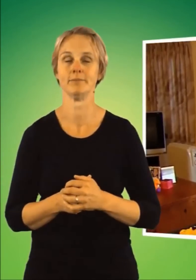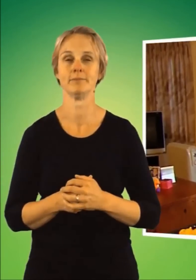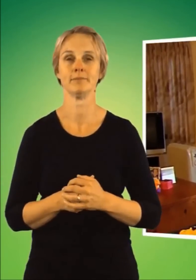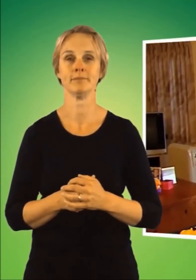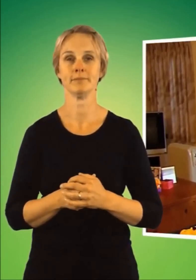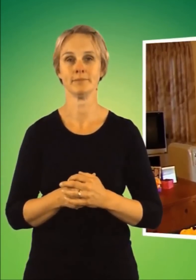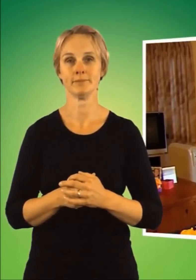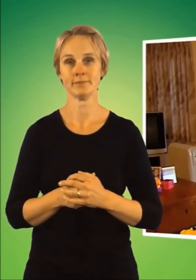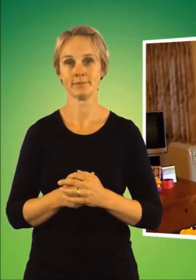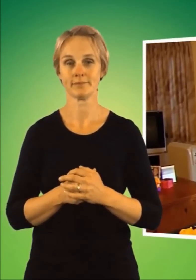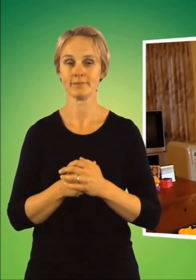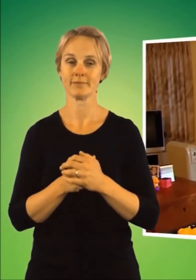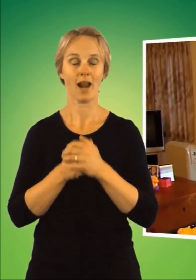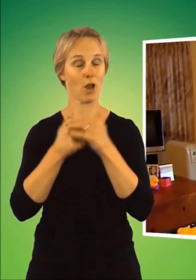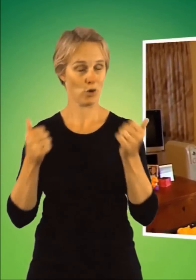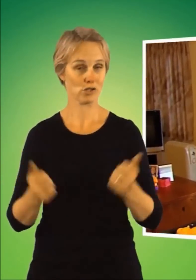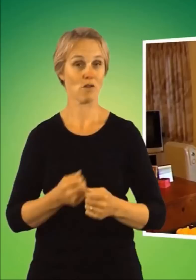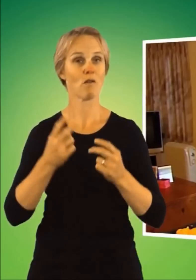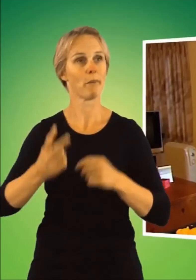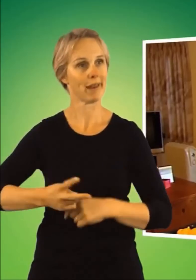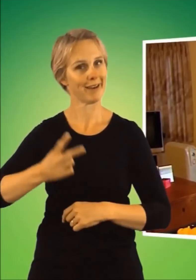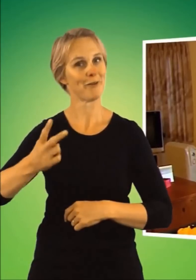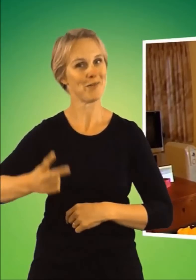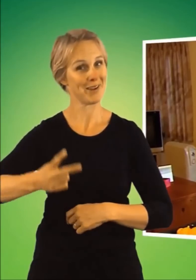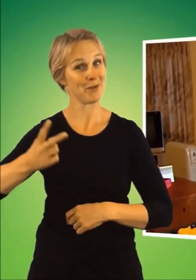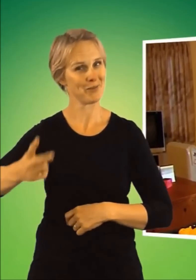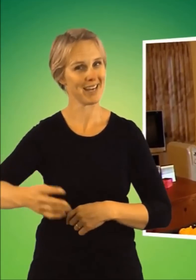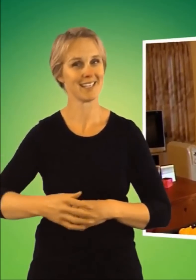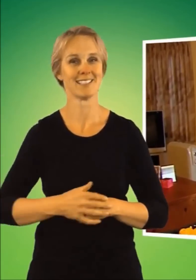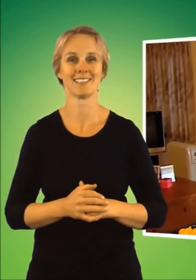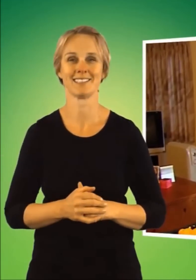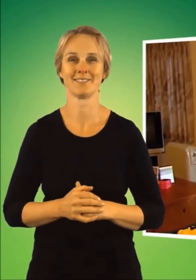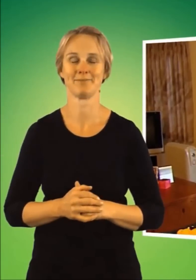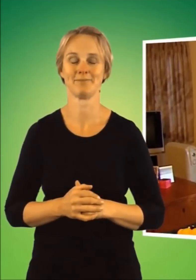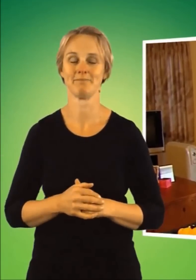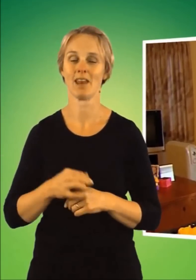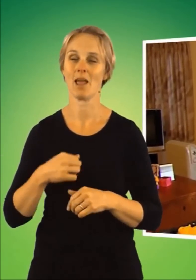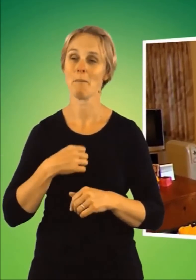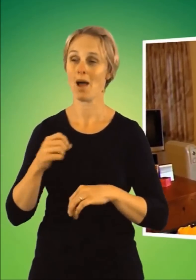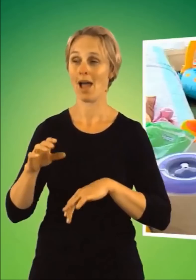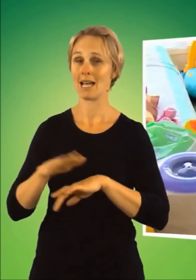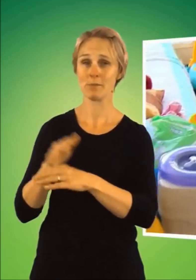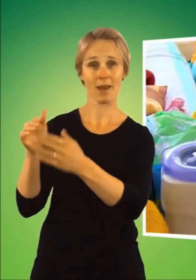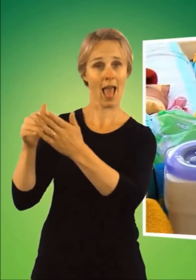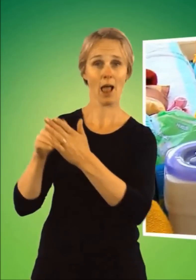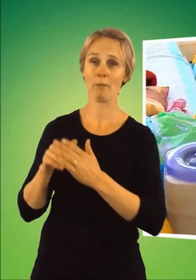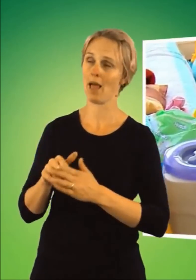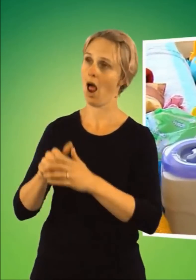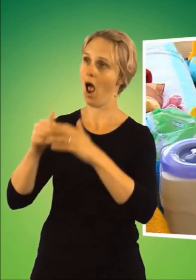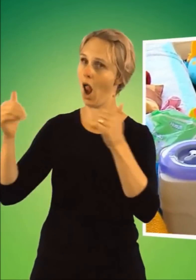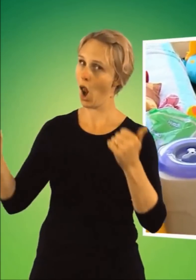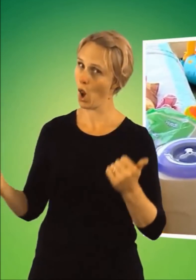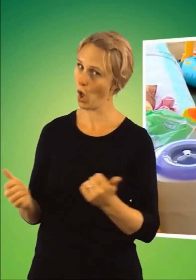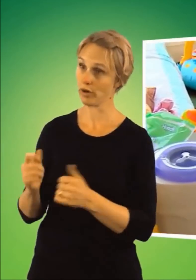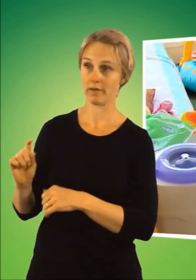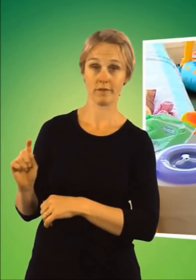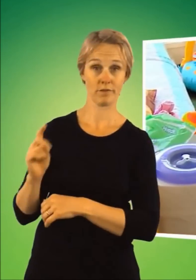come back again. And yeah, a lot of repetition. My husband helped me